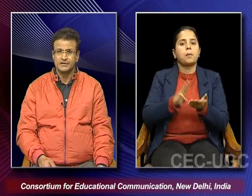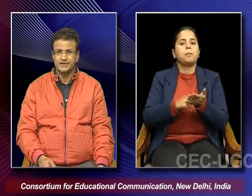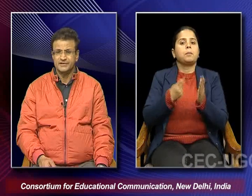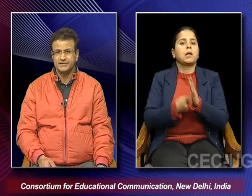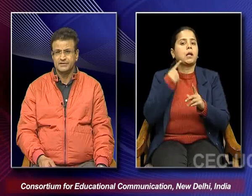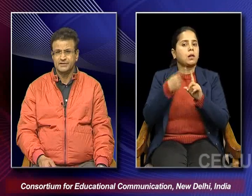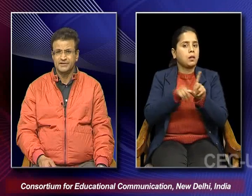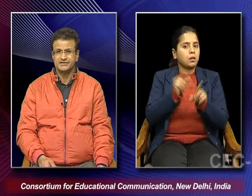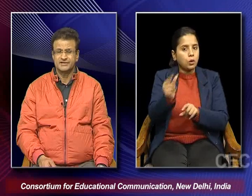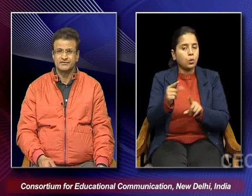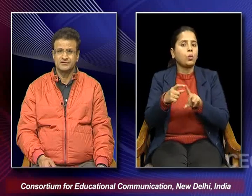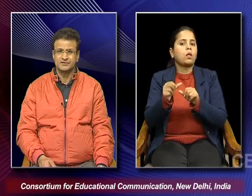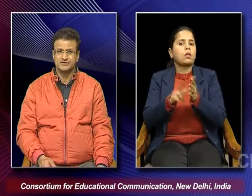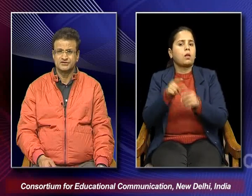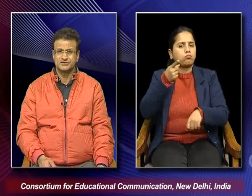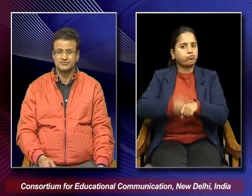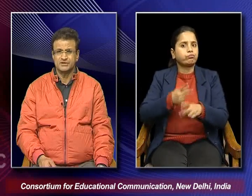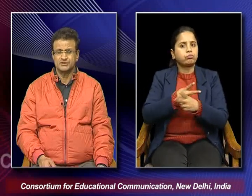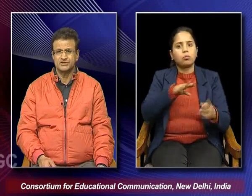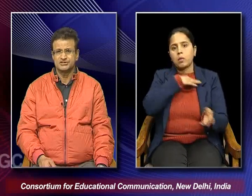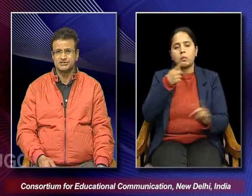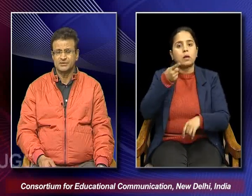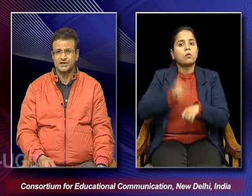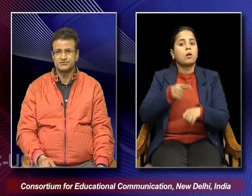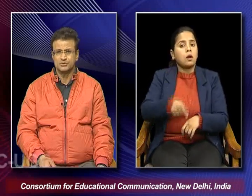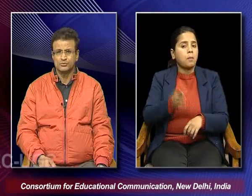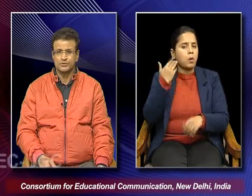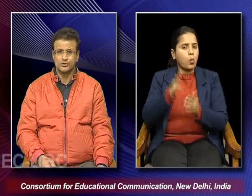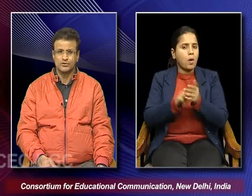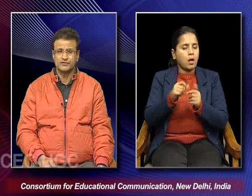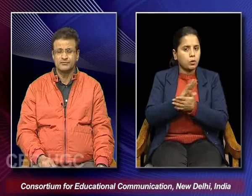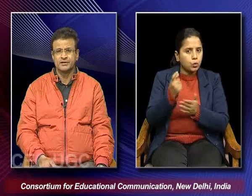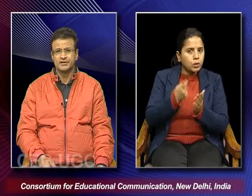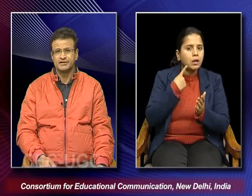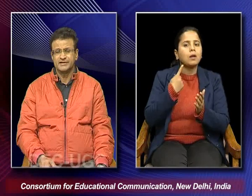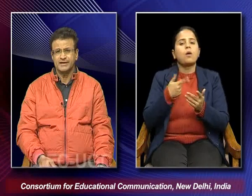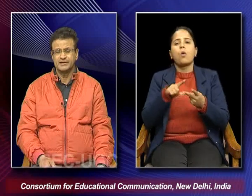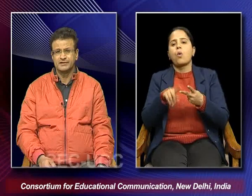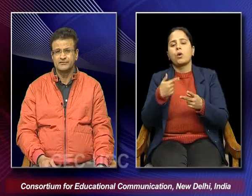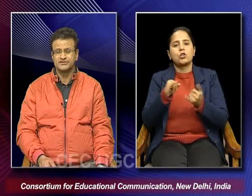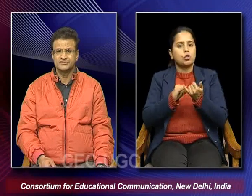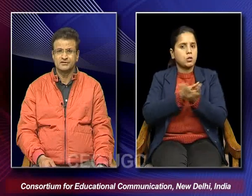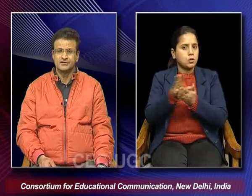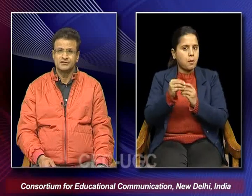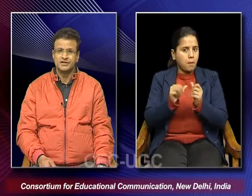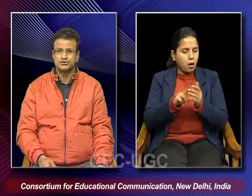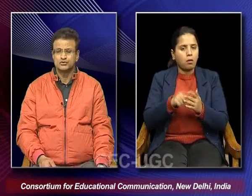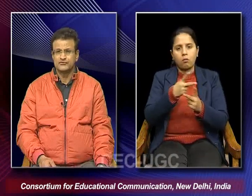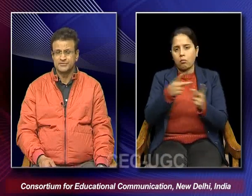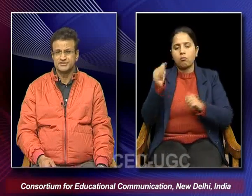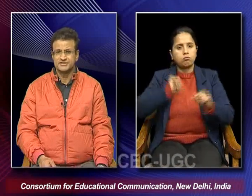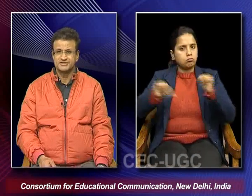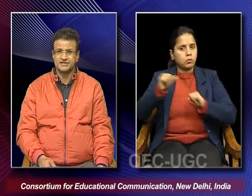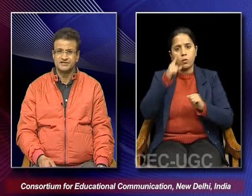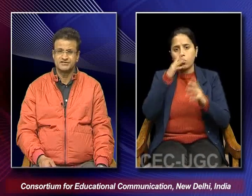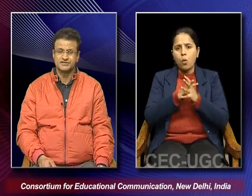in 1997, in which Madhuri Dixit, Shabana Azmi and Om Puri, all of them, they acted, in which the issue of